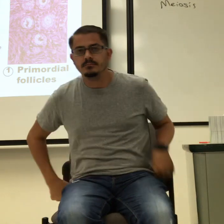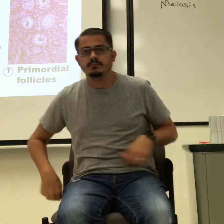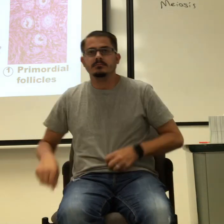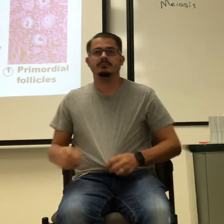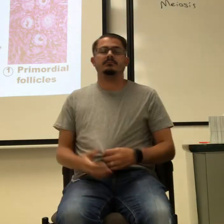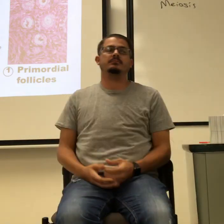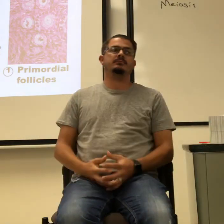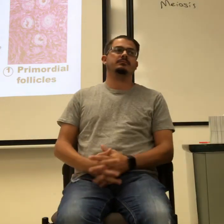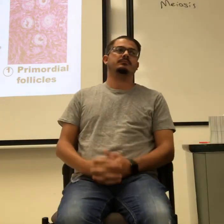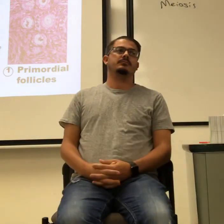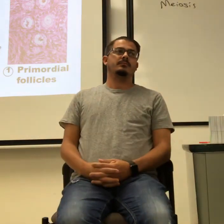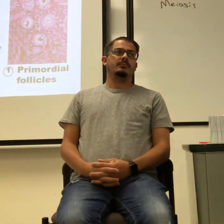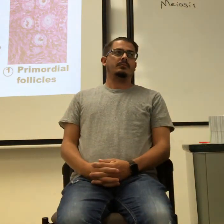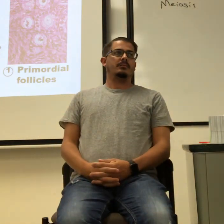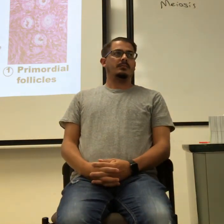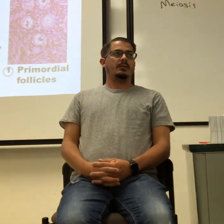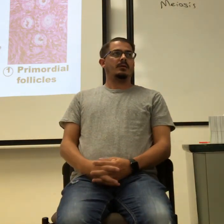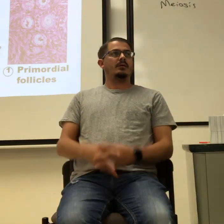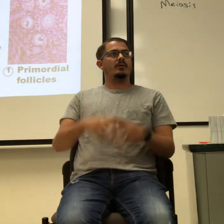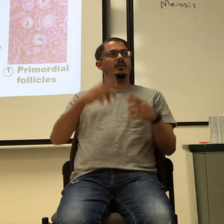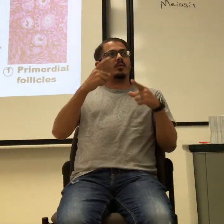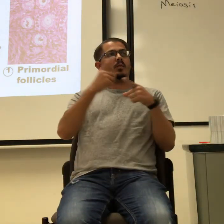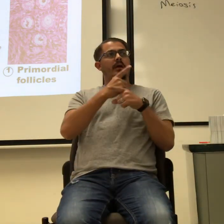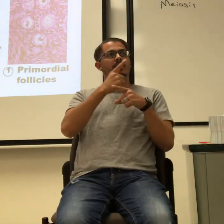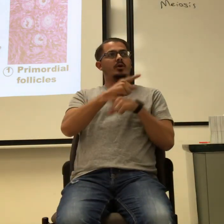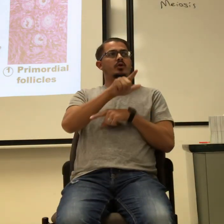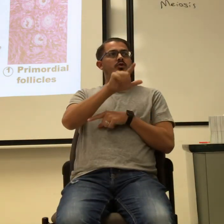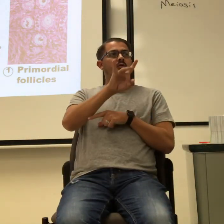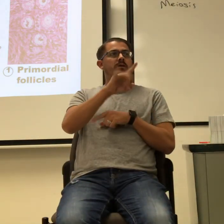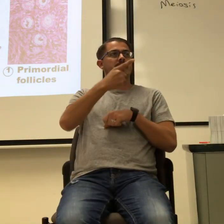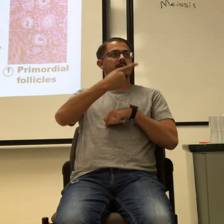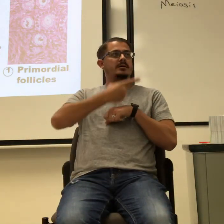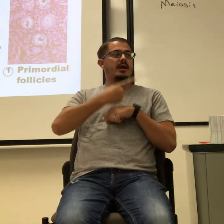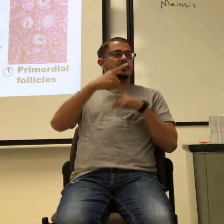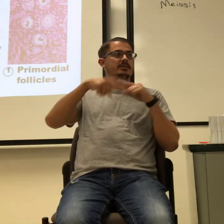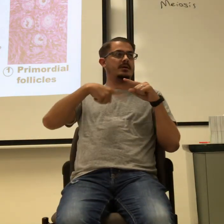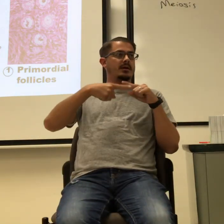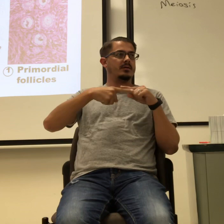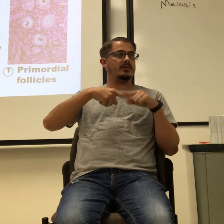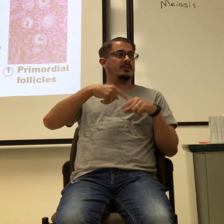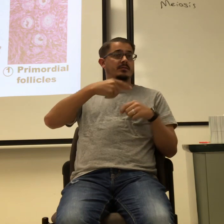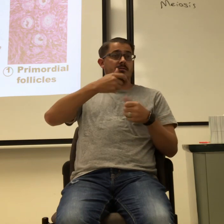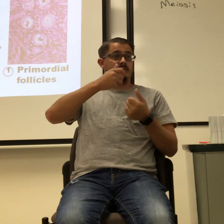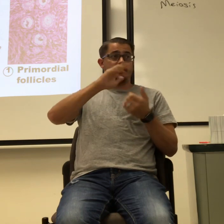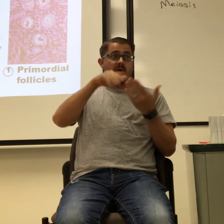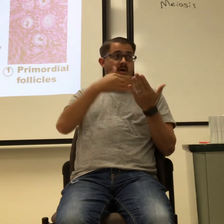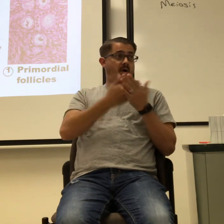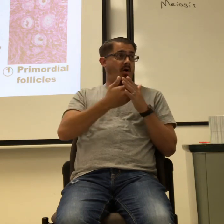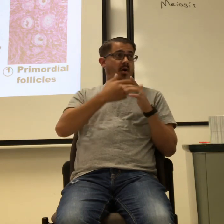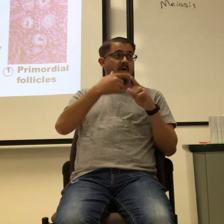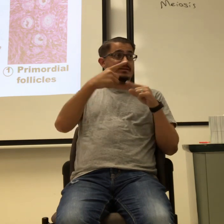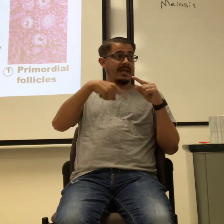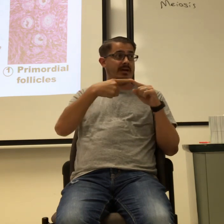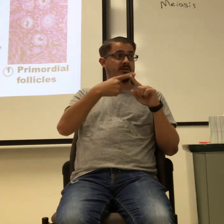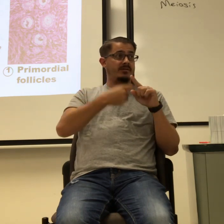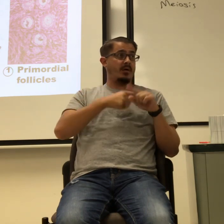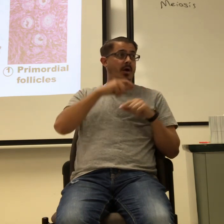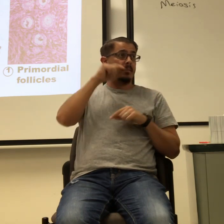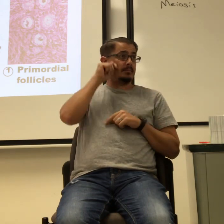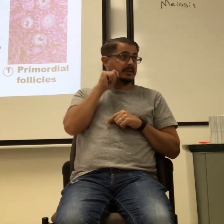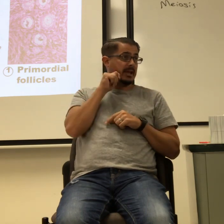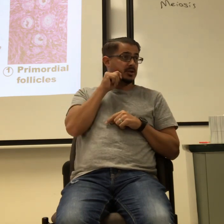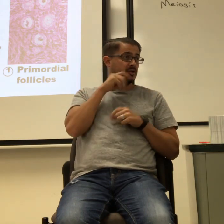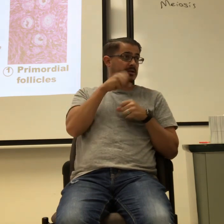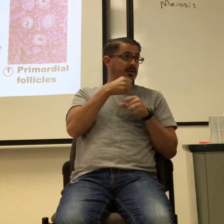A regular 28-day cycle. So what you do is every cycle from puberty to menopause, you select